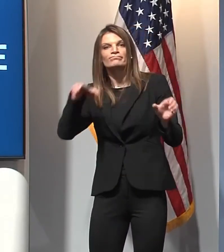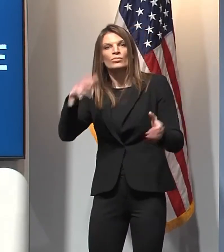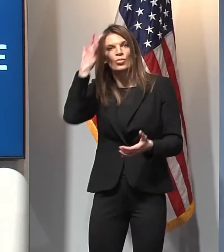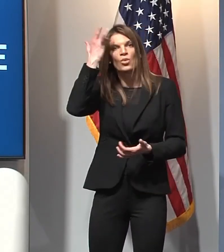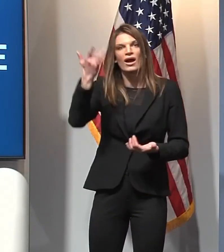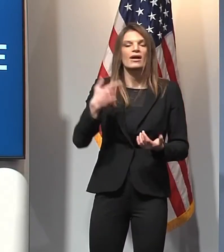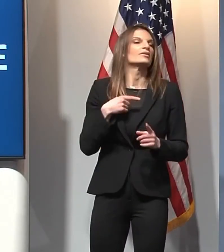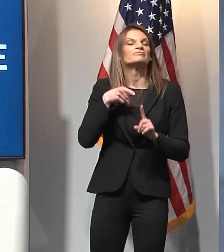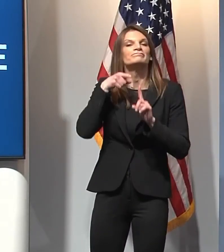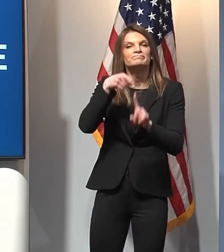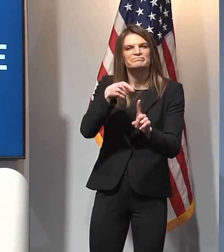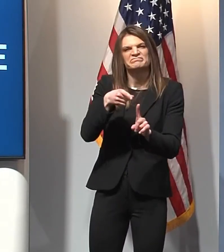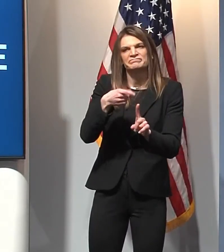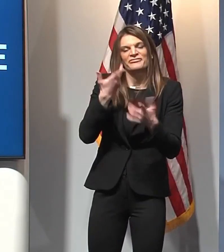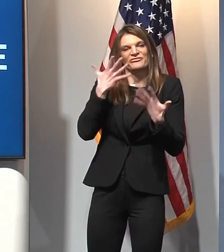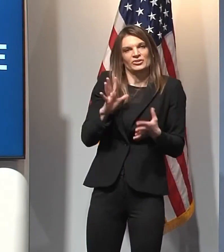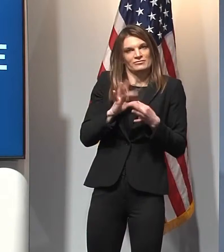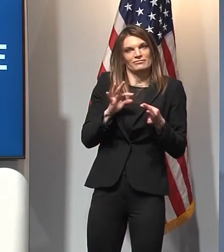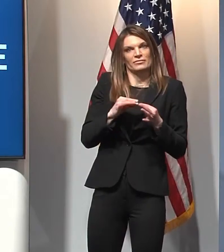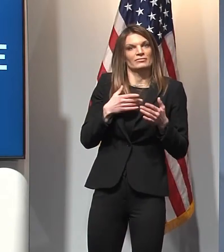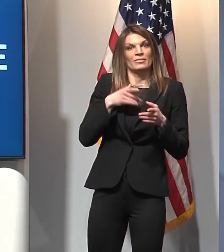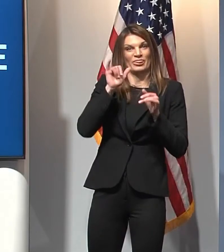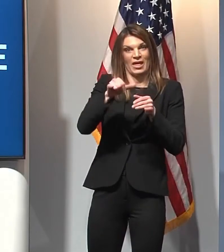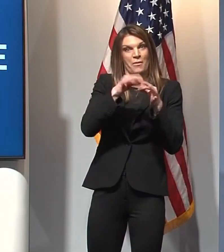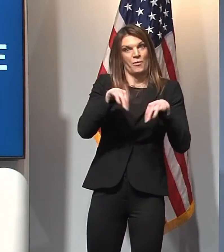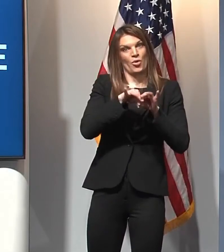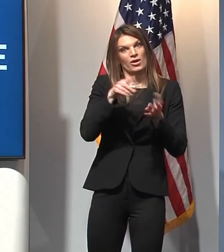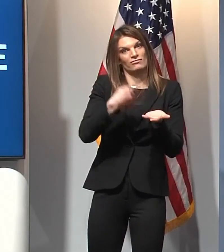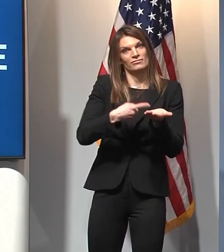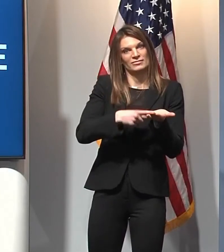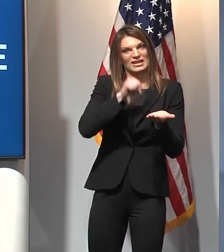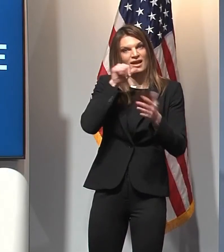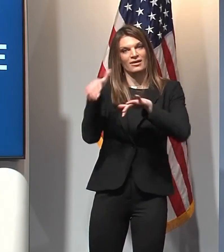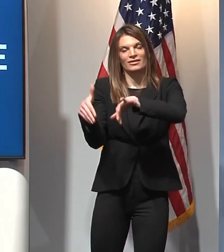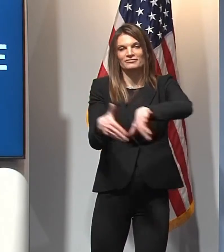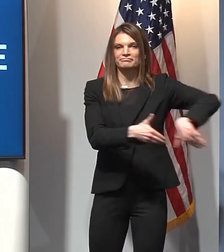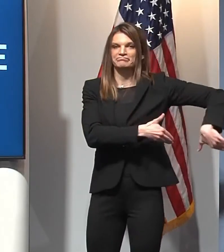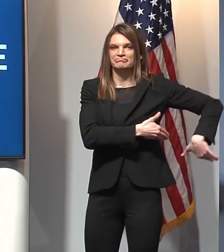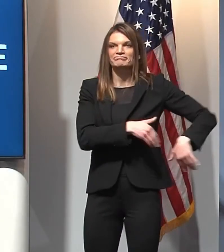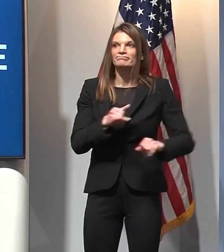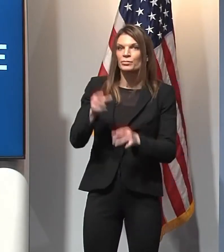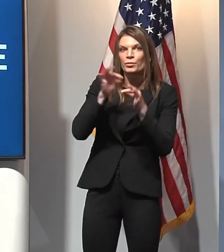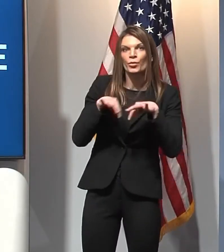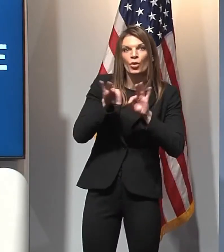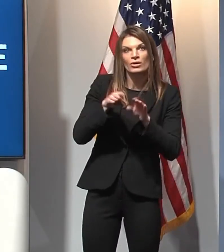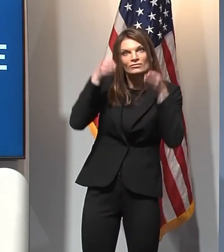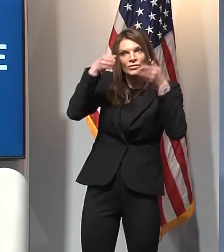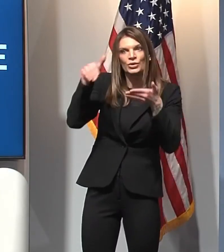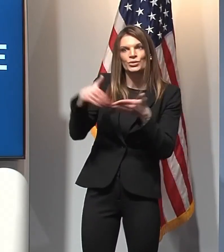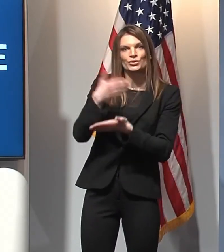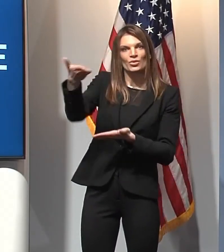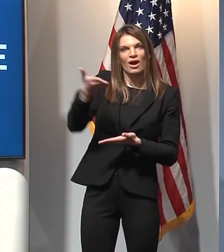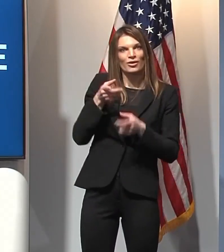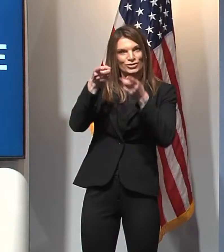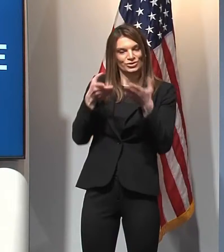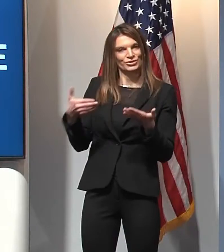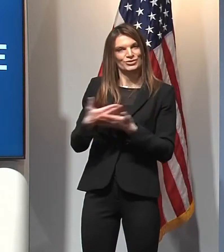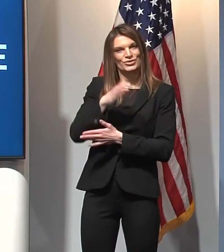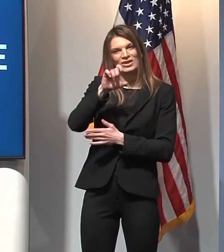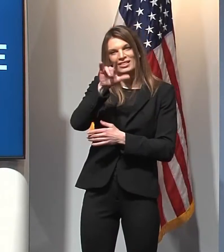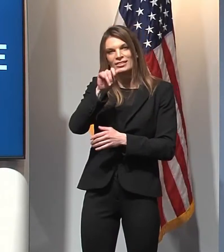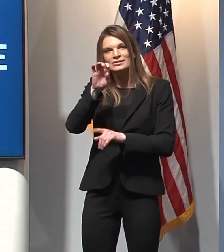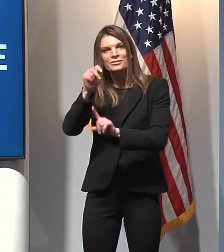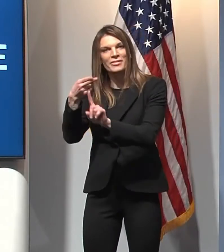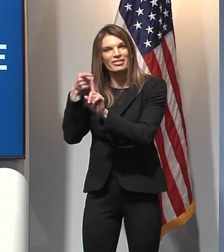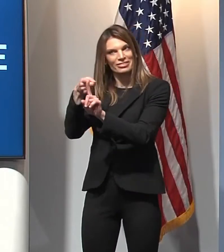focused on the task at hand. Very fortunate that we've got Elizabeth Hertel, who is in the department, who has got extensive experience and